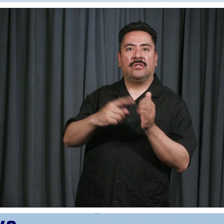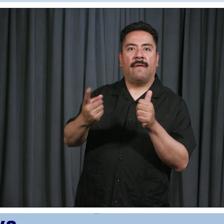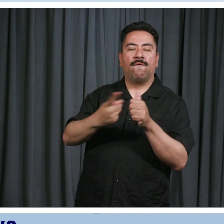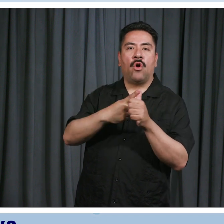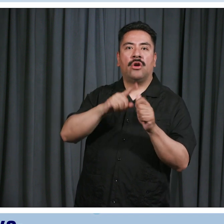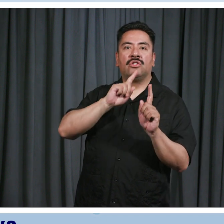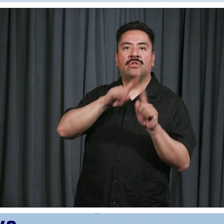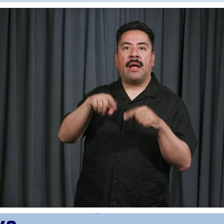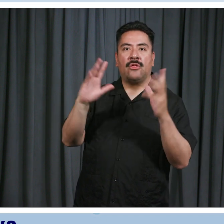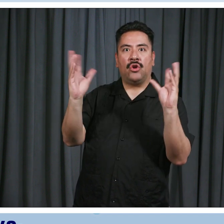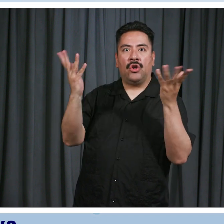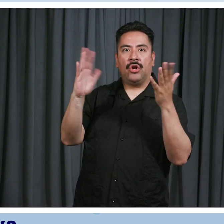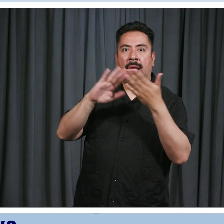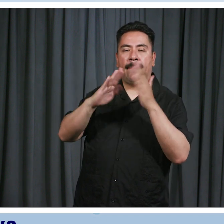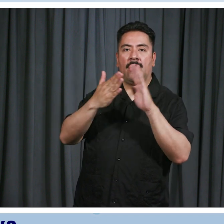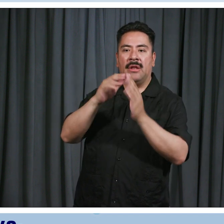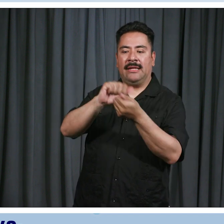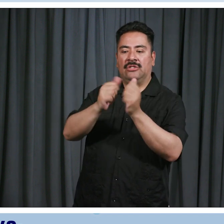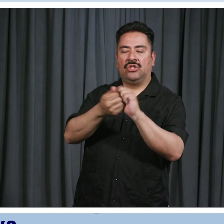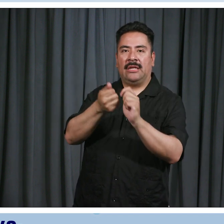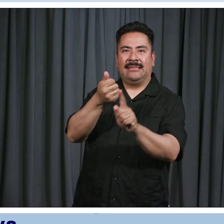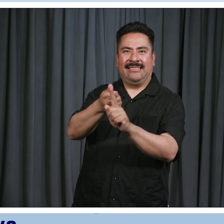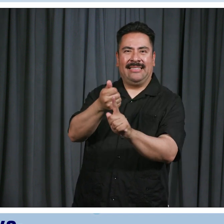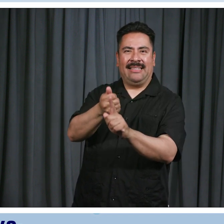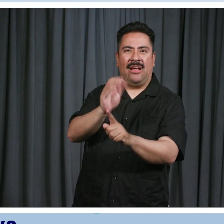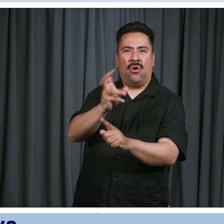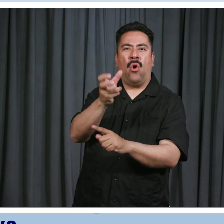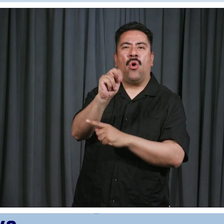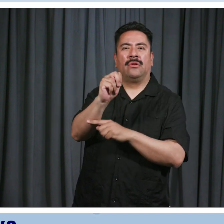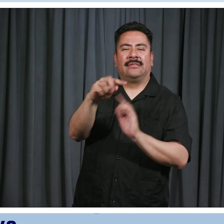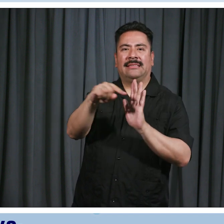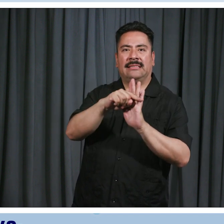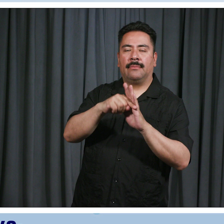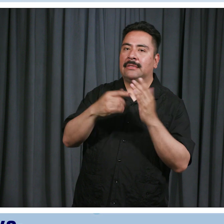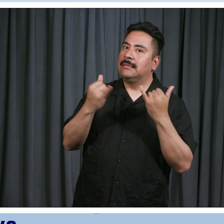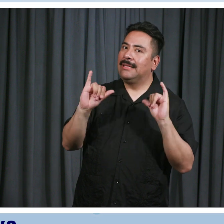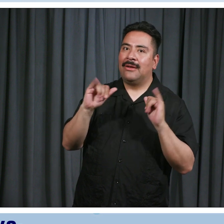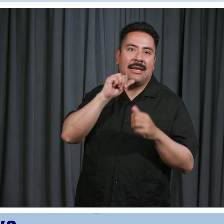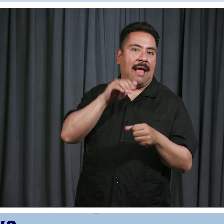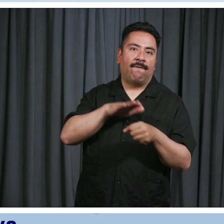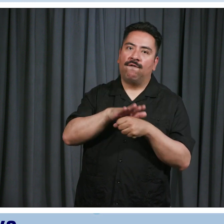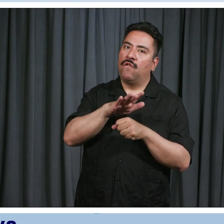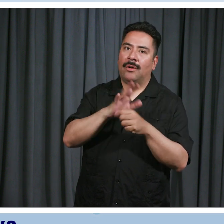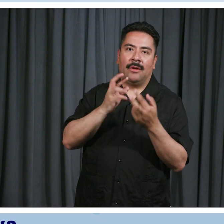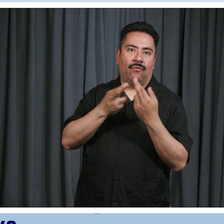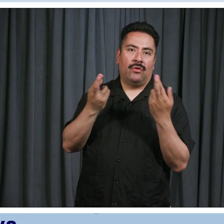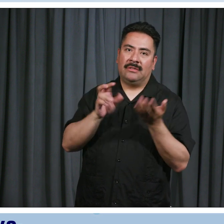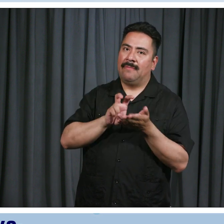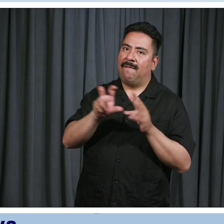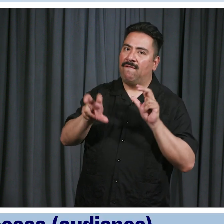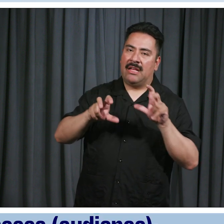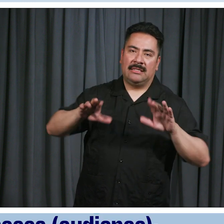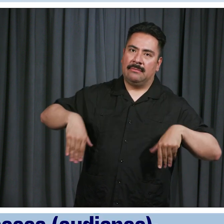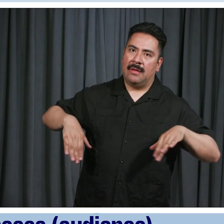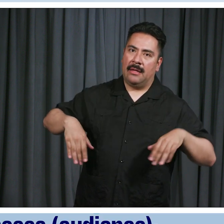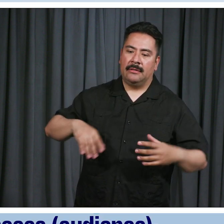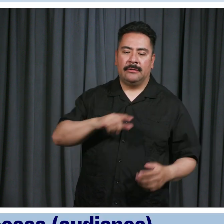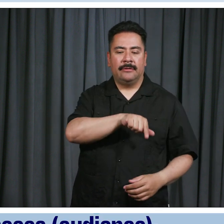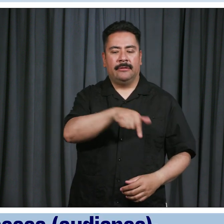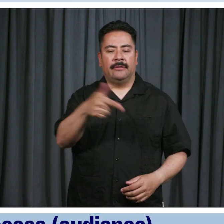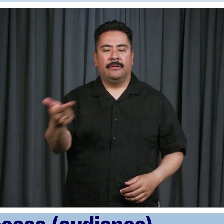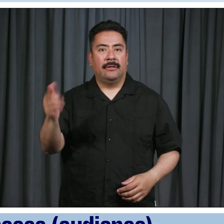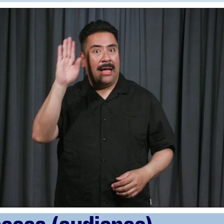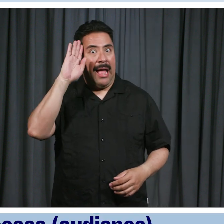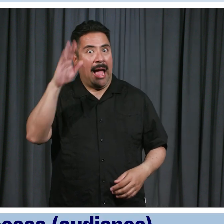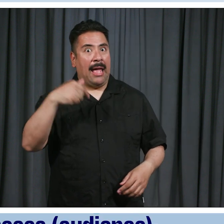own self-stigma, but there's still not a fully resourced investment there. Hi, my name